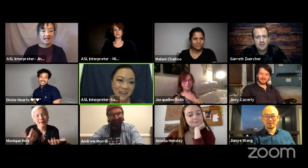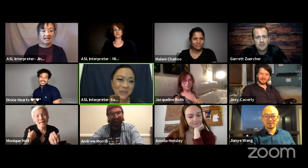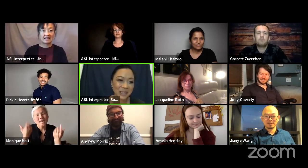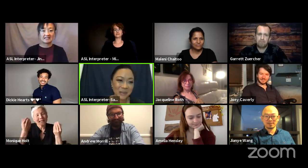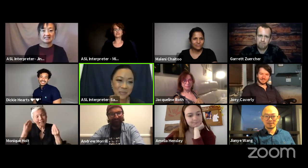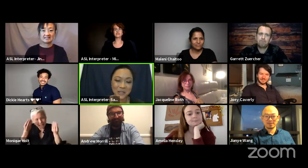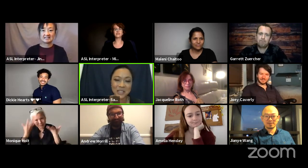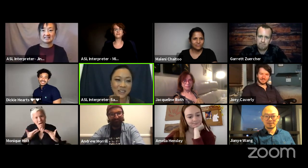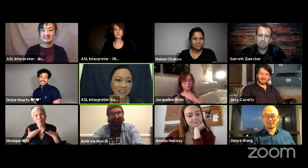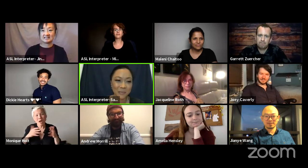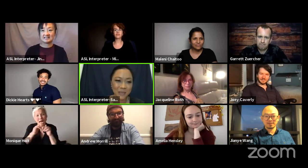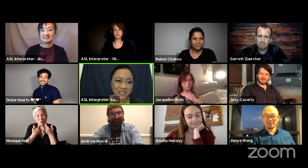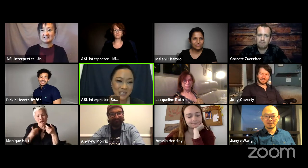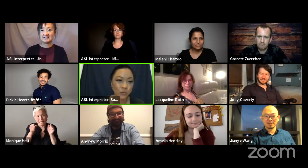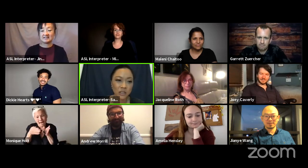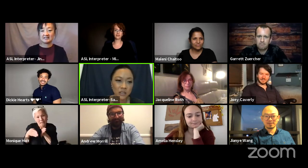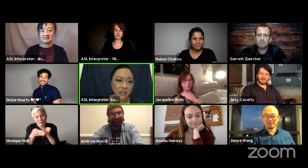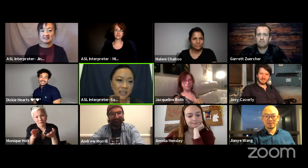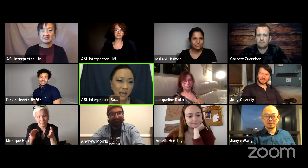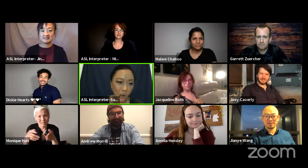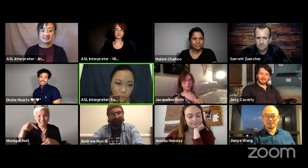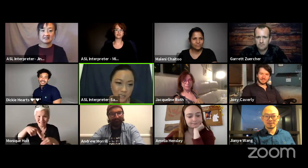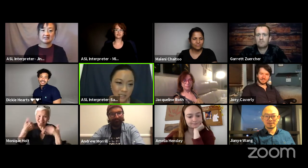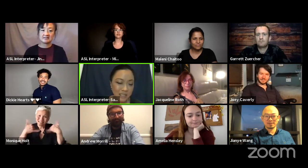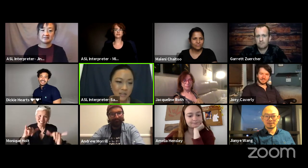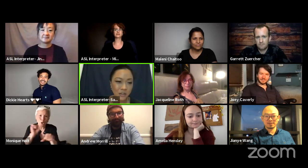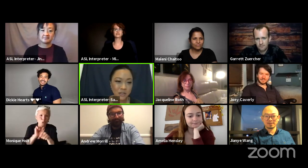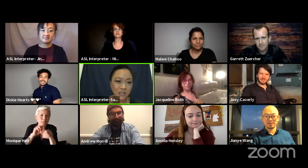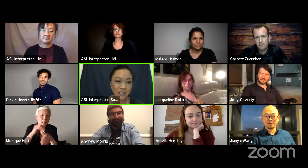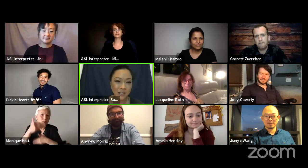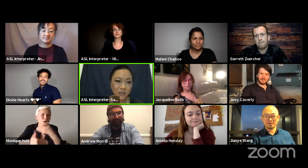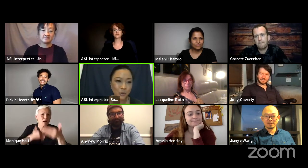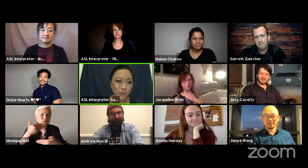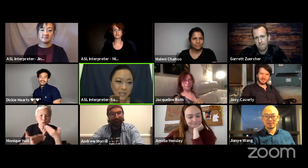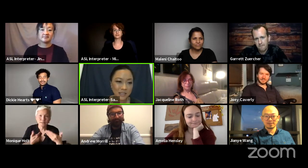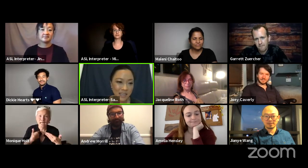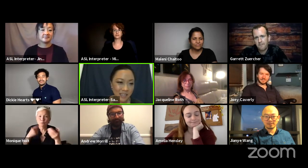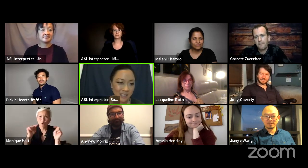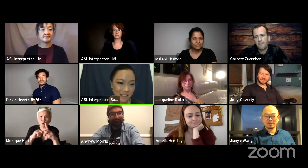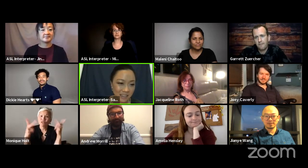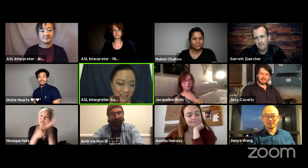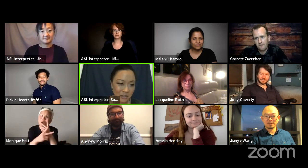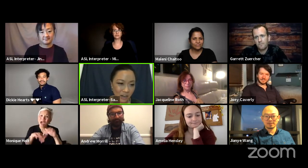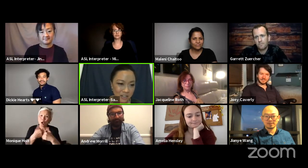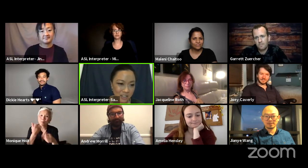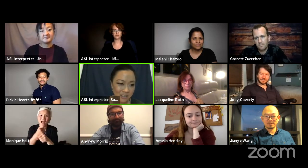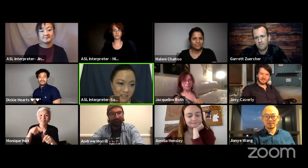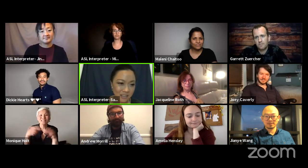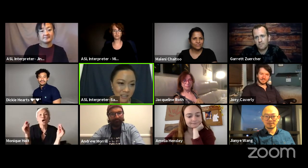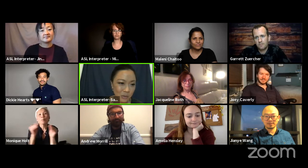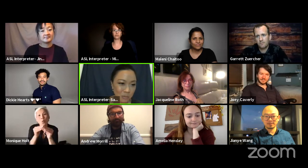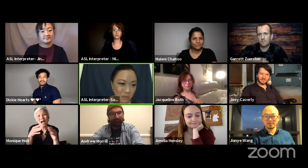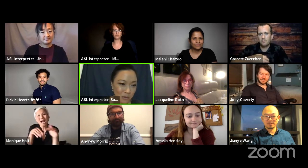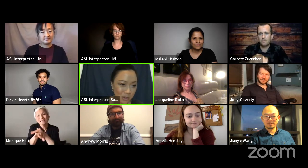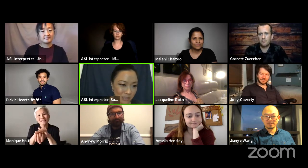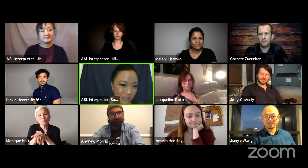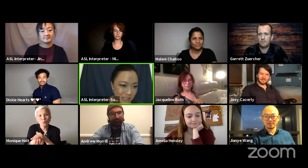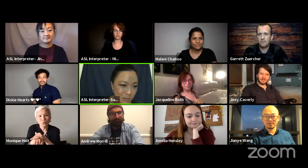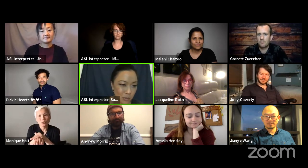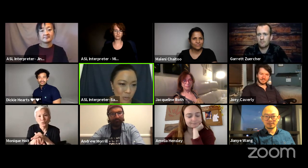really appreciate your comments. That really helps us start to, you know, use that to take it in the next direction as we move on with this, because we want